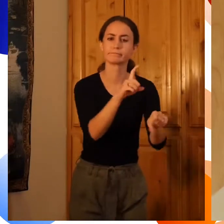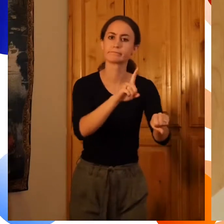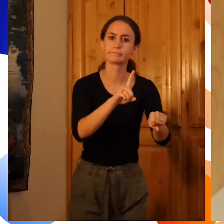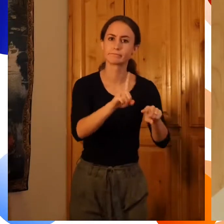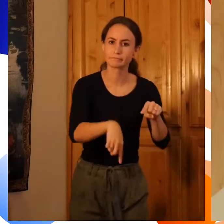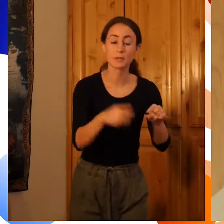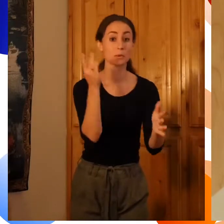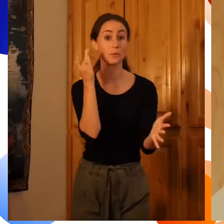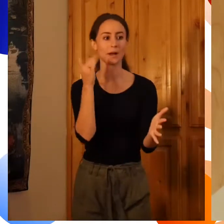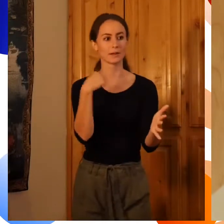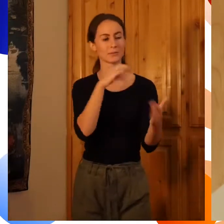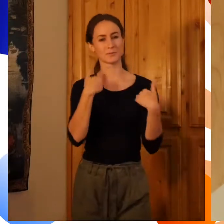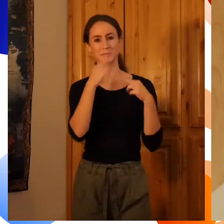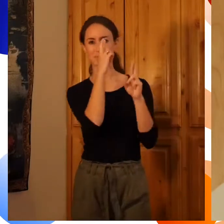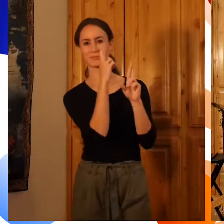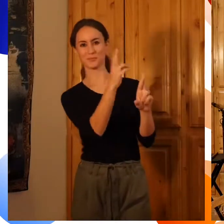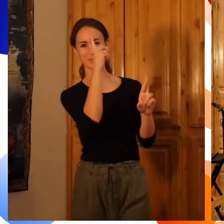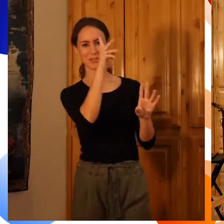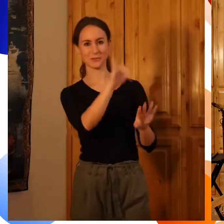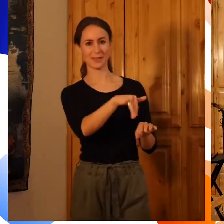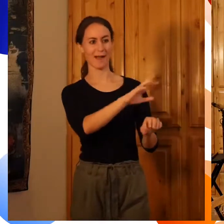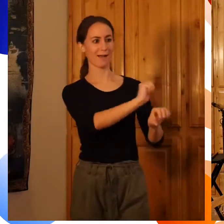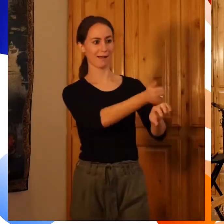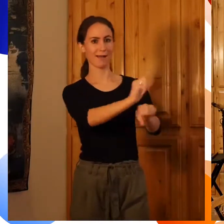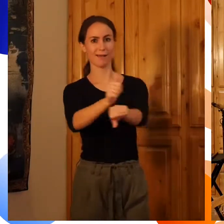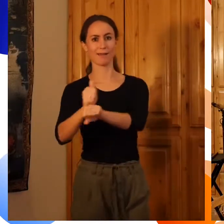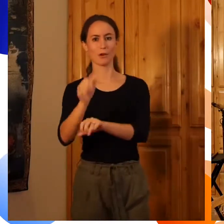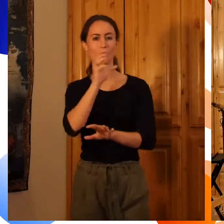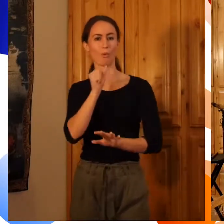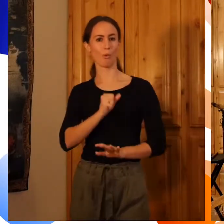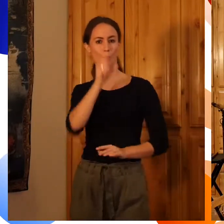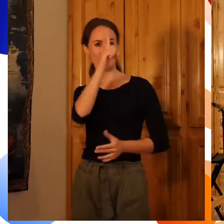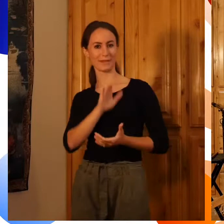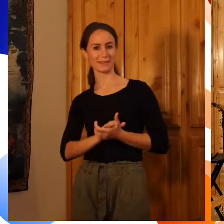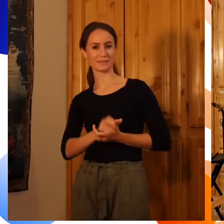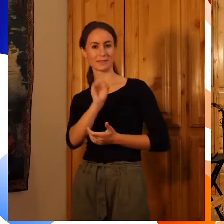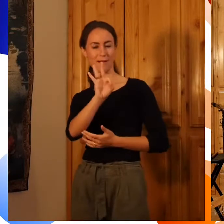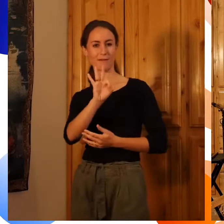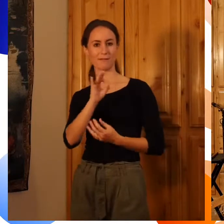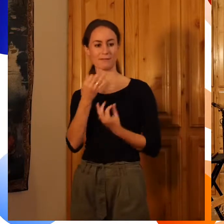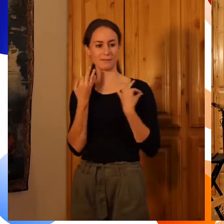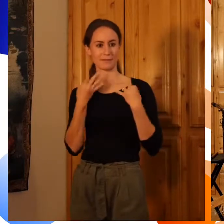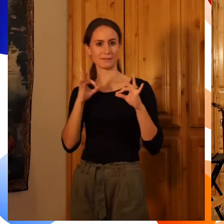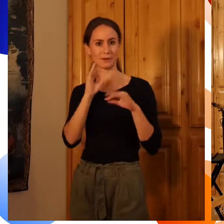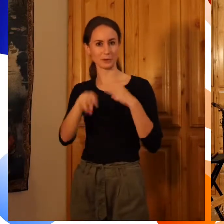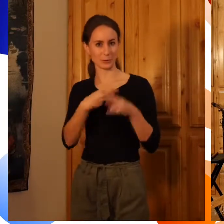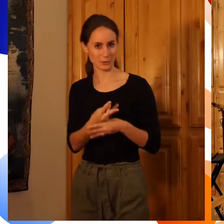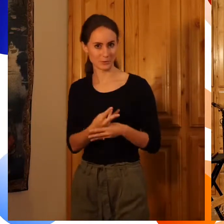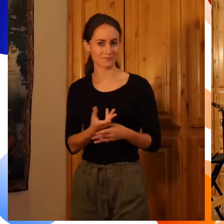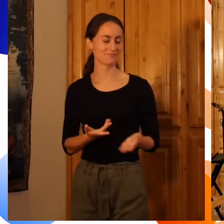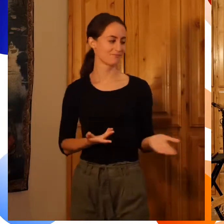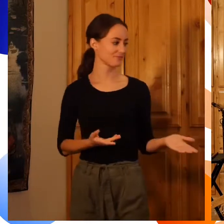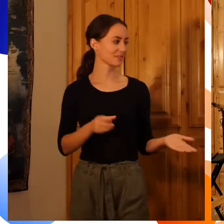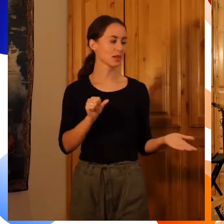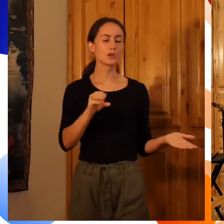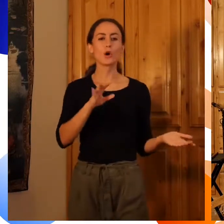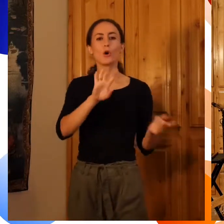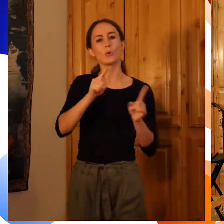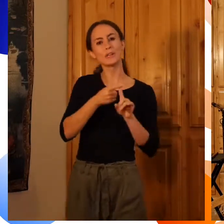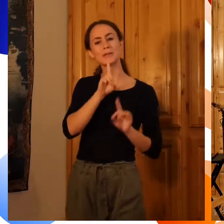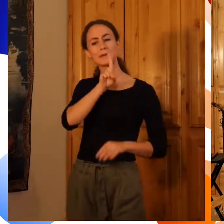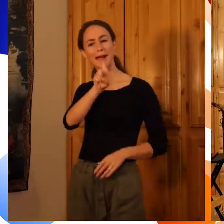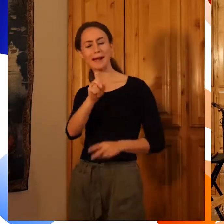aren't such today. That's what I wanted to emphasize, is if you ask them, do you believe in the fairies, they'll probably say no. But